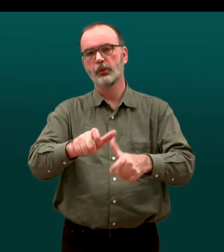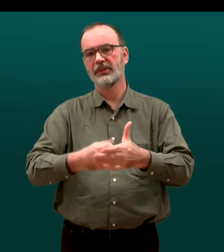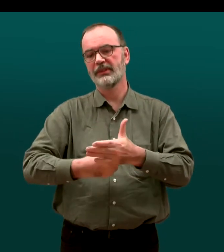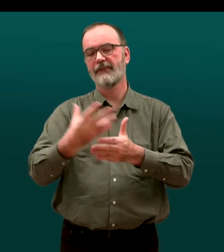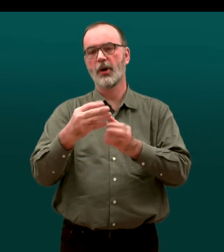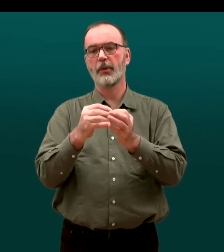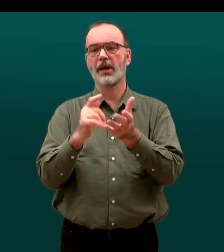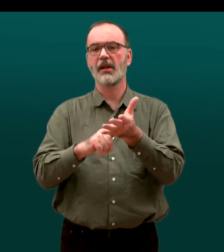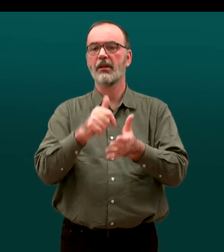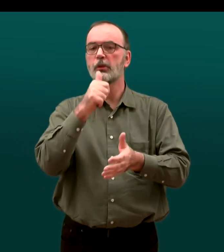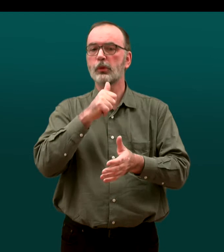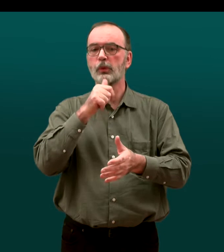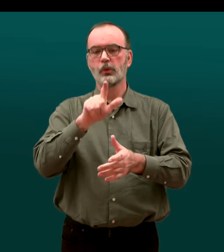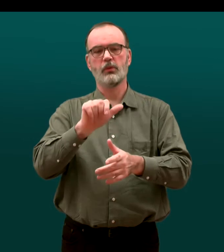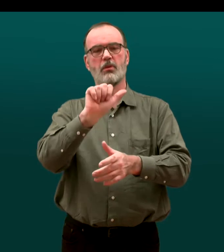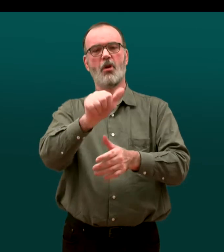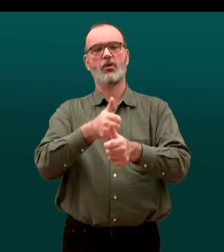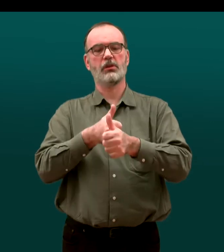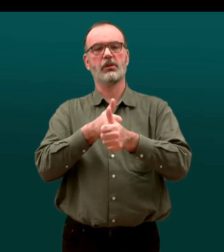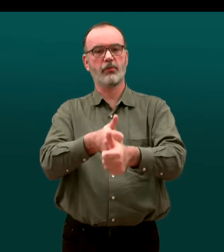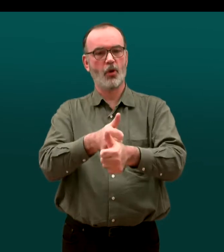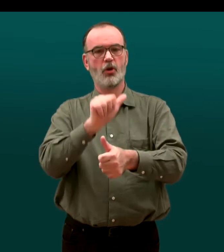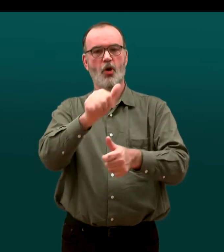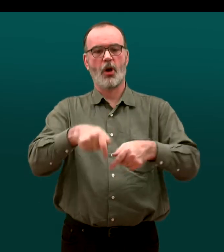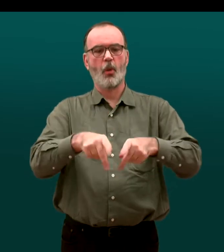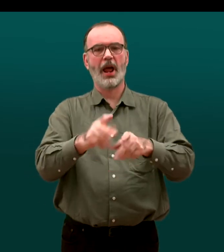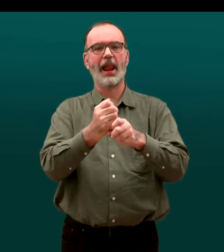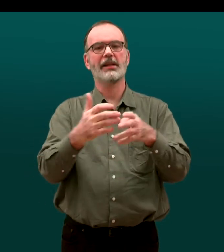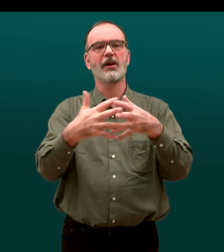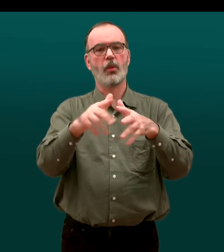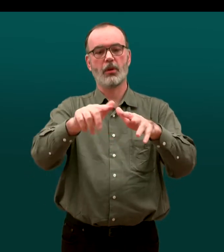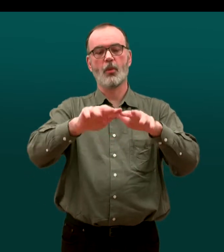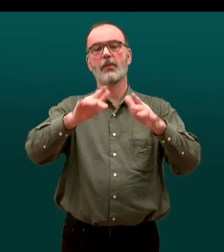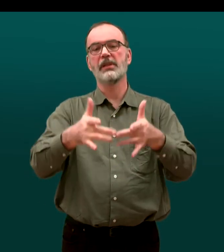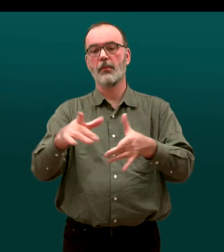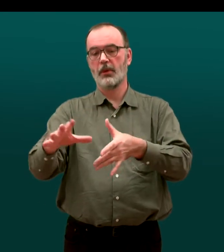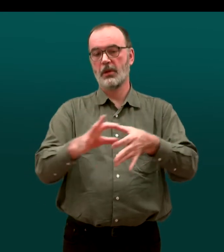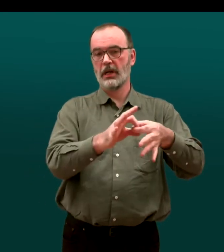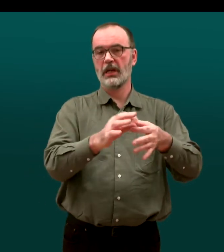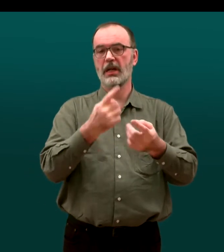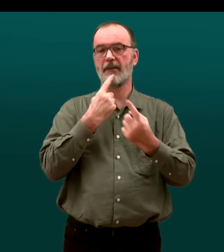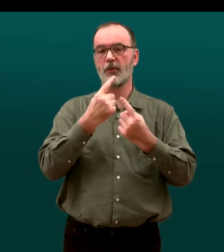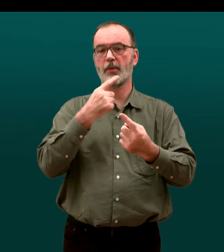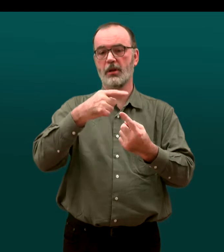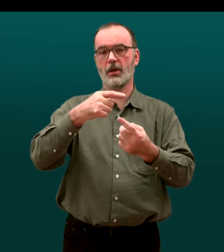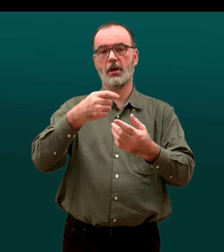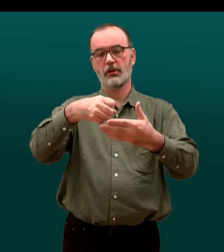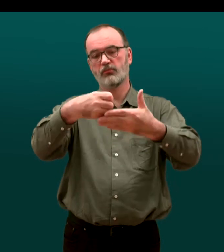Continue to develop BSL information on the Your Support Your Way Glasgow website, including information